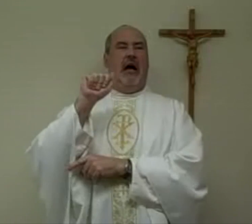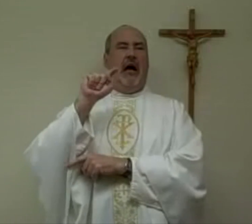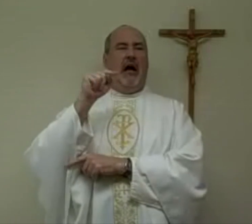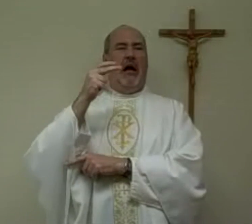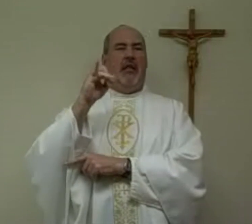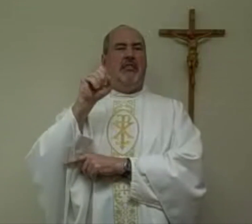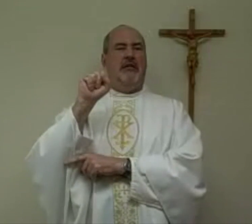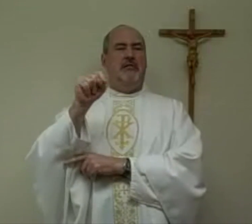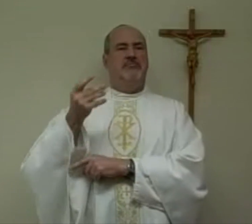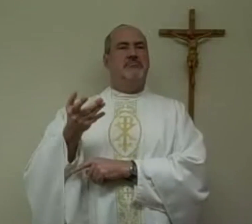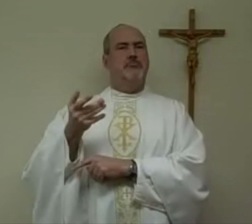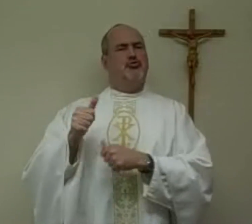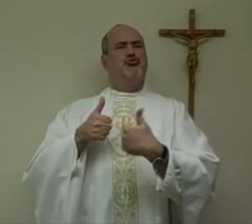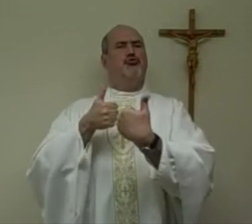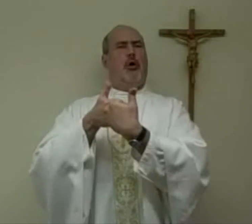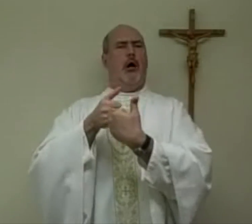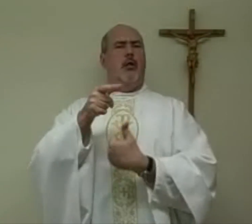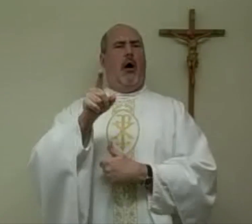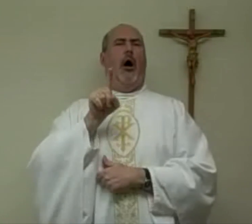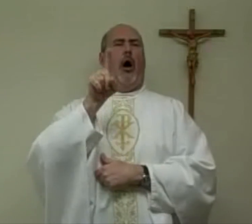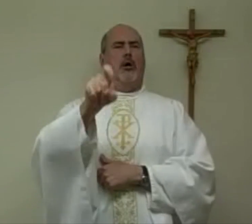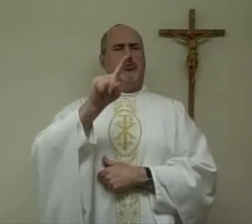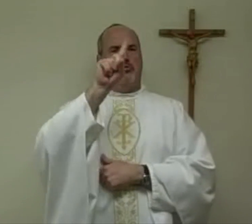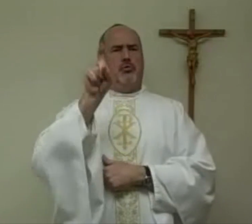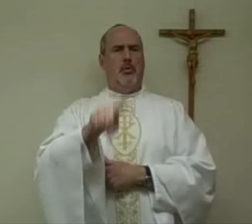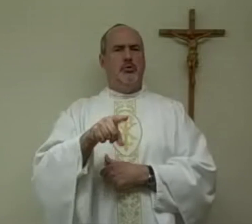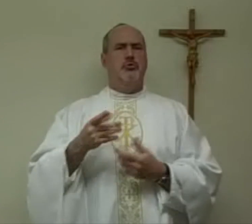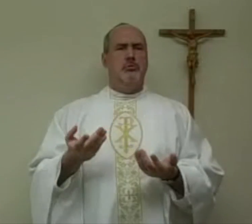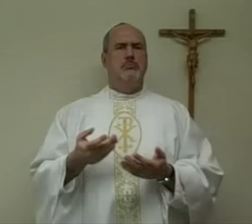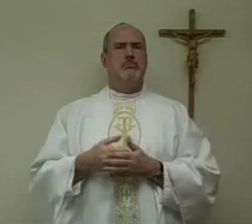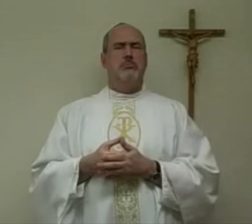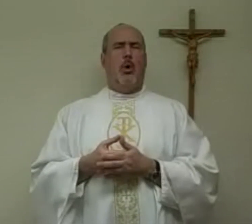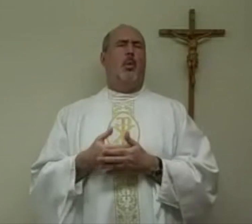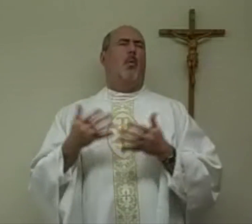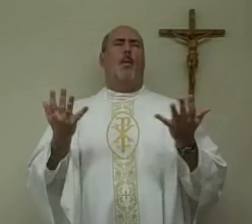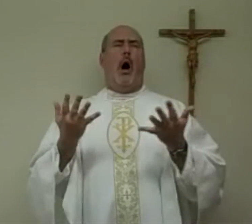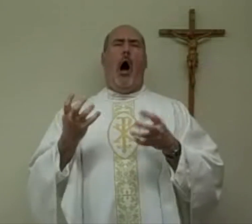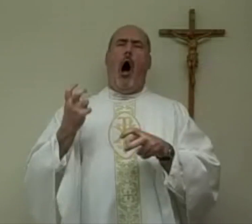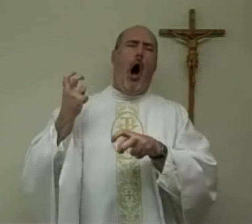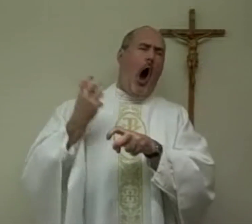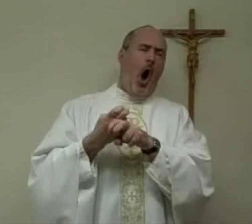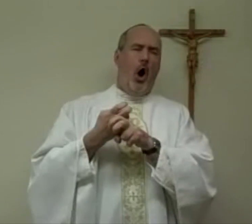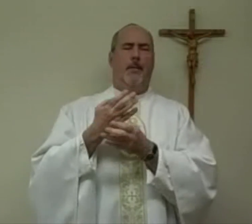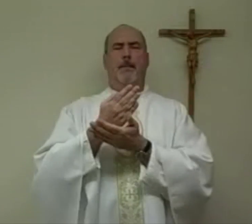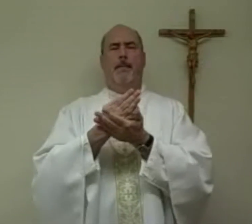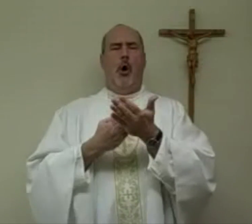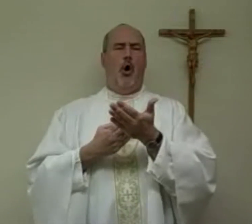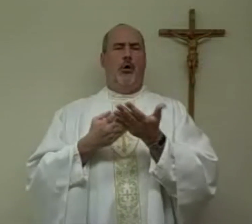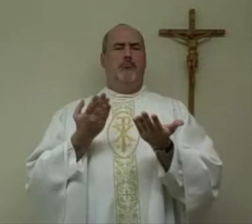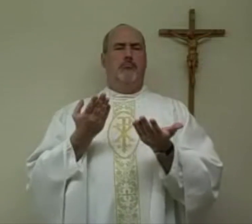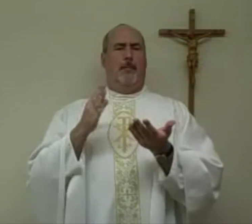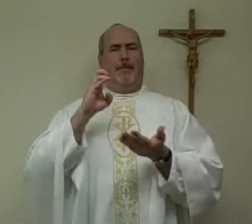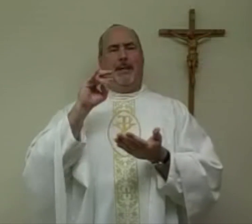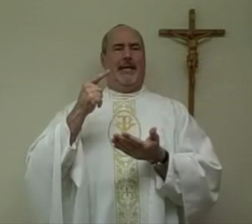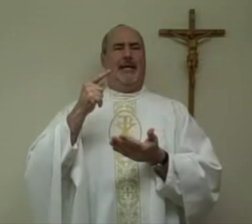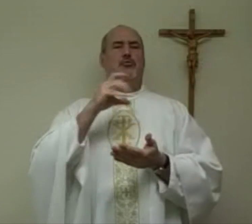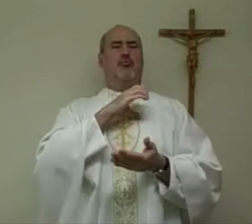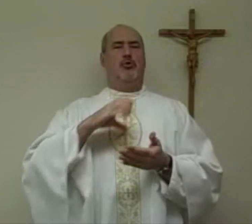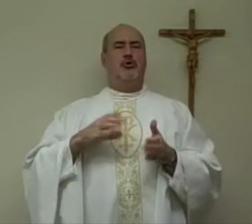someone who is maybe not Catholic or even Christian or even an atheist asked you this question, what's the